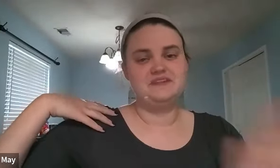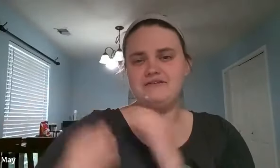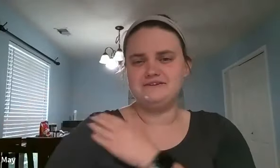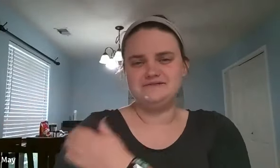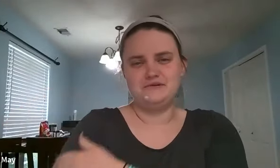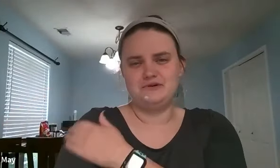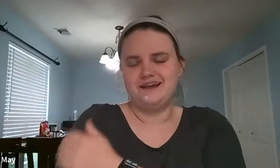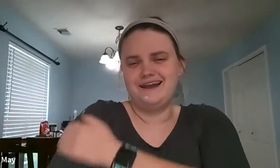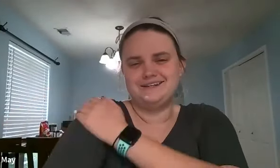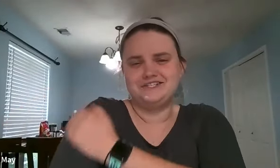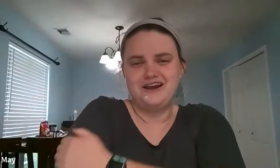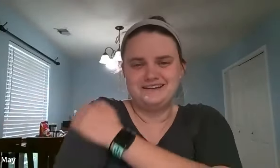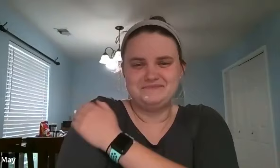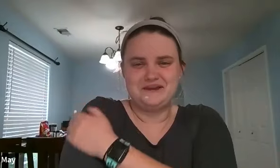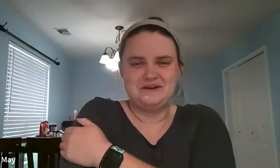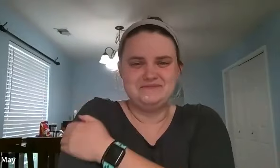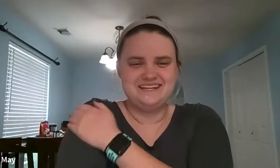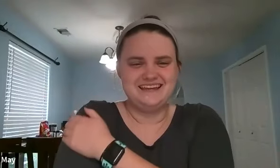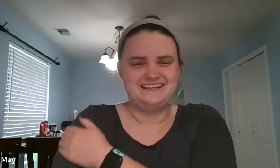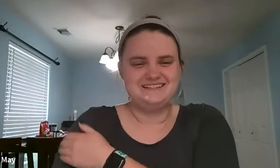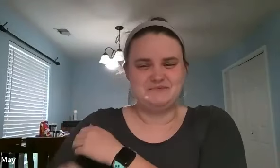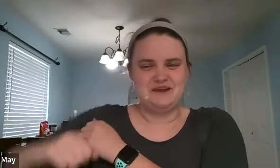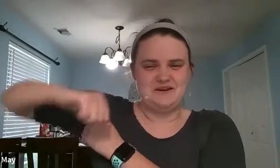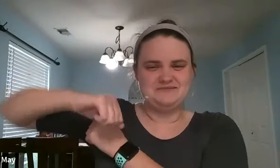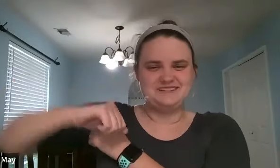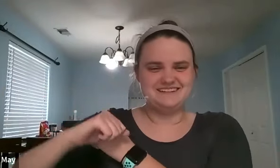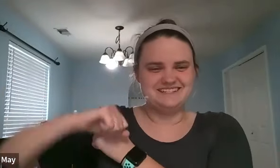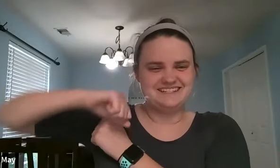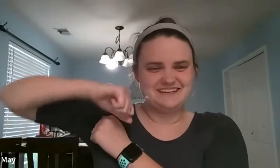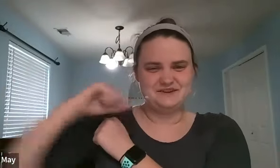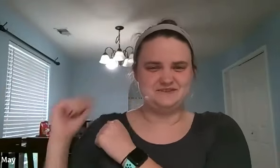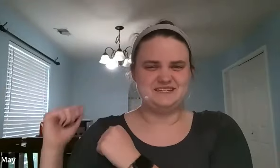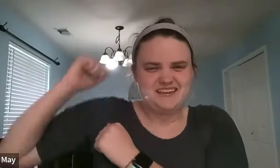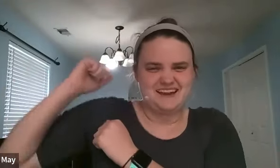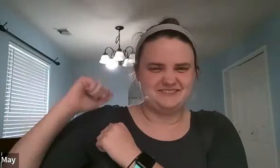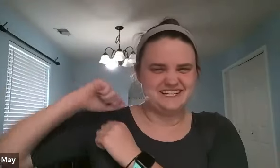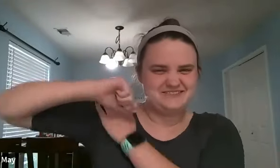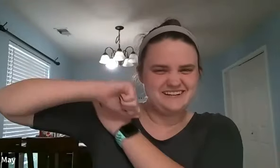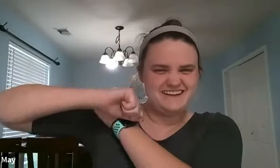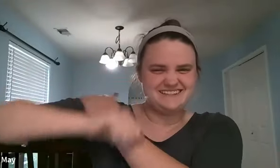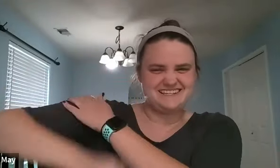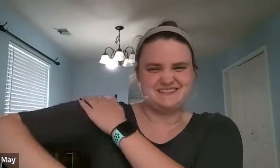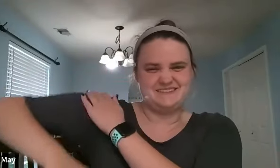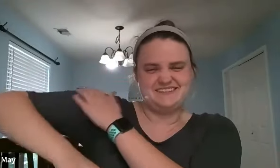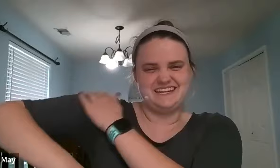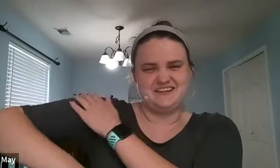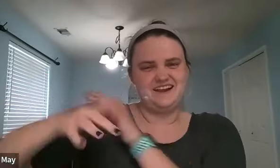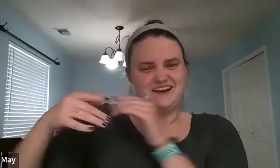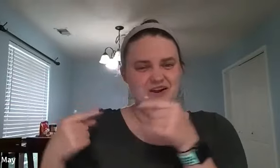I'll first fair warn, I got a shot in my arm today, so my arm's a little stiff. So if you see me kind of flinch every now, it's because lifting it here kind of